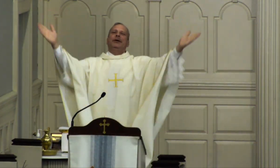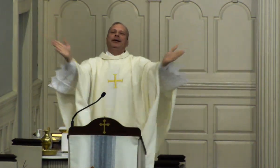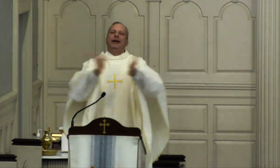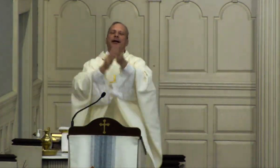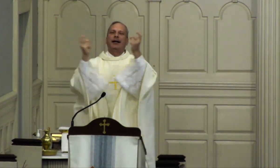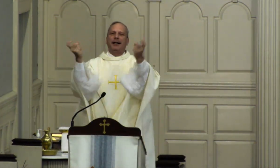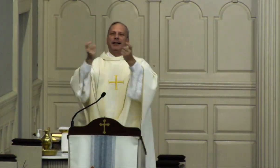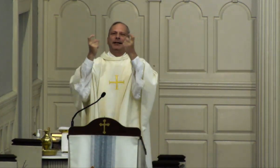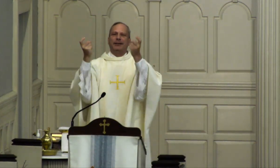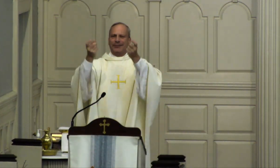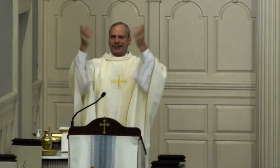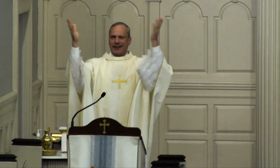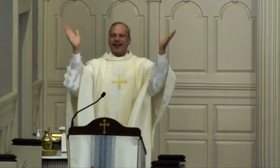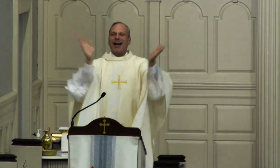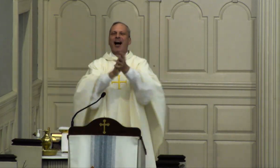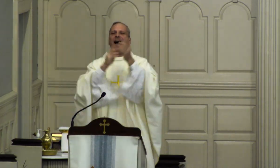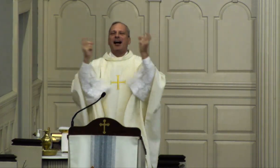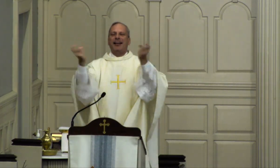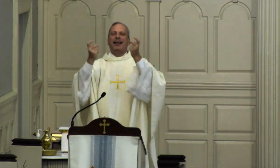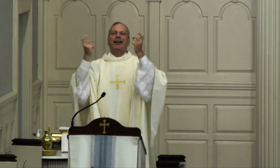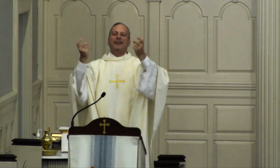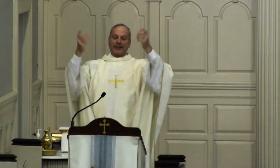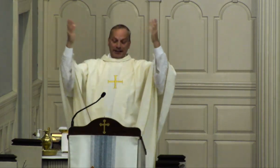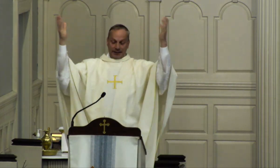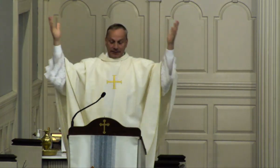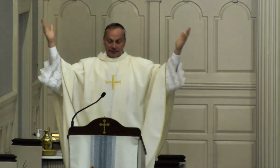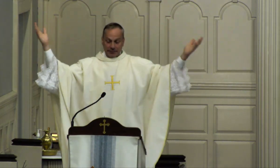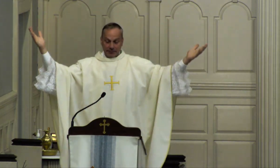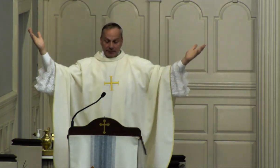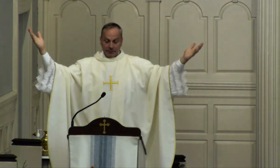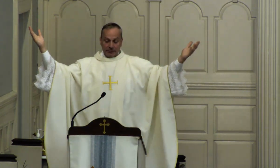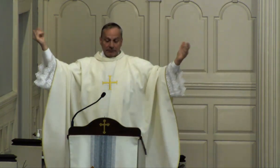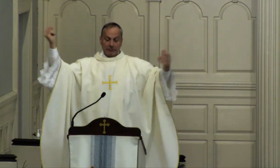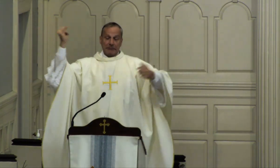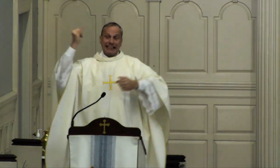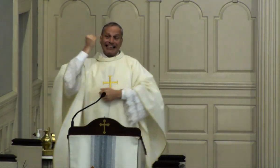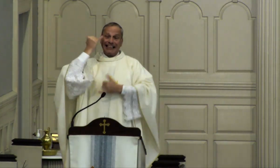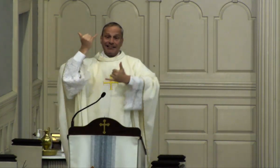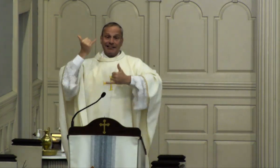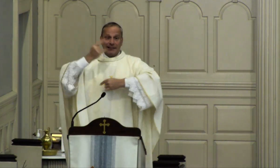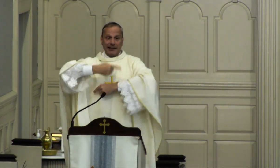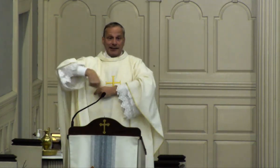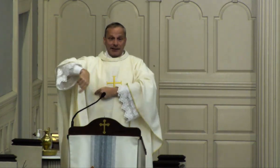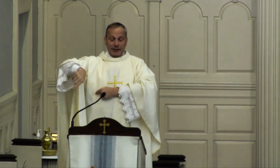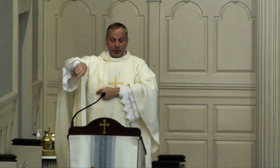Alleluia, alleluia, alleluia.